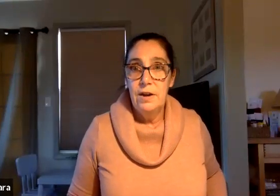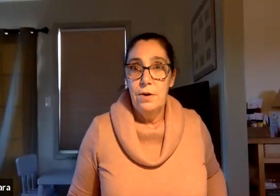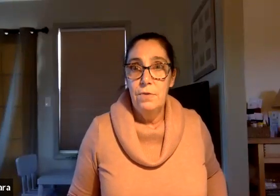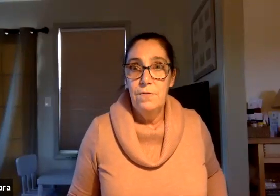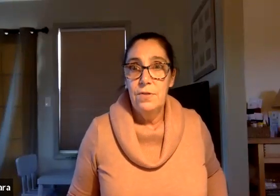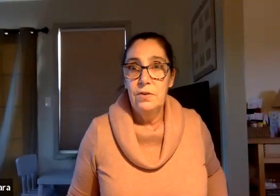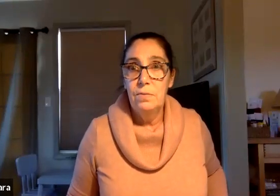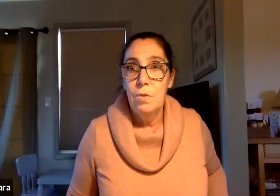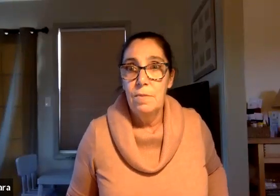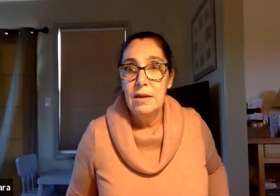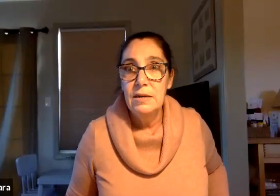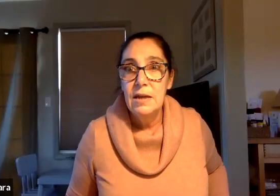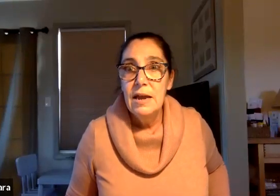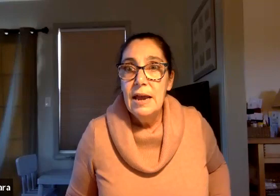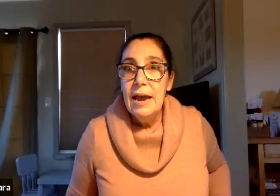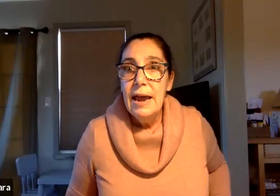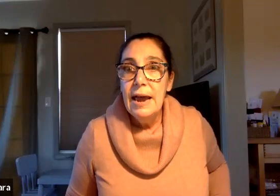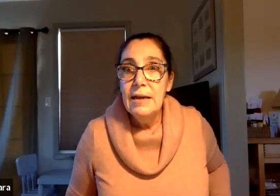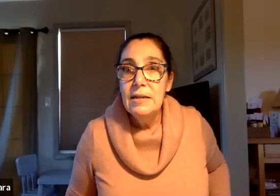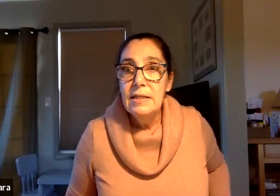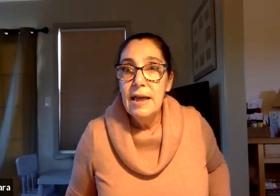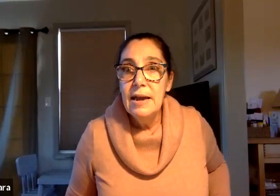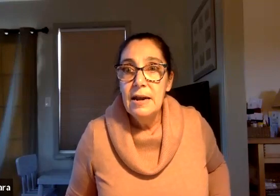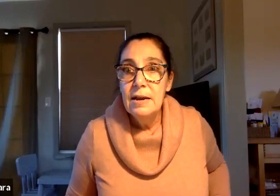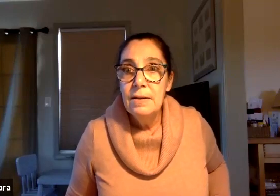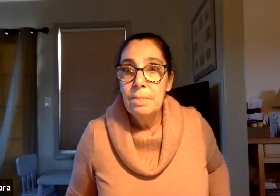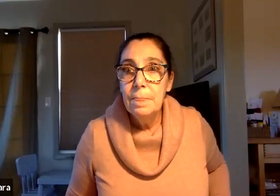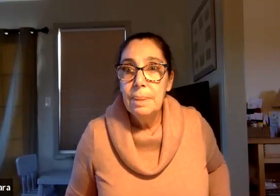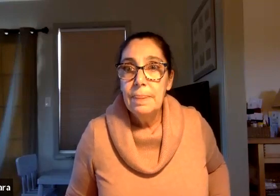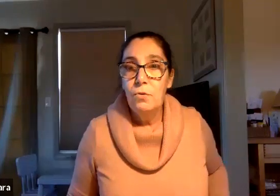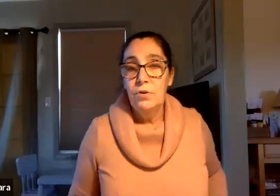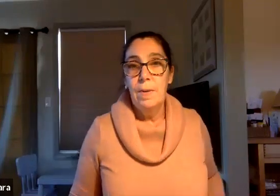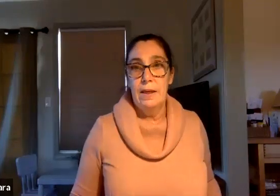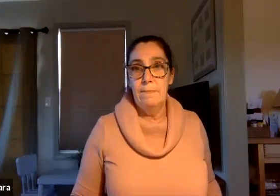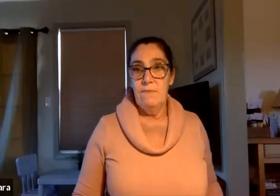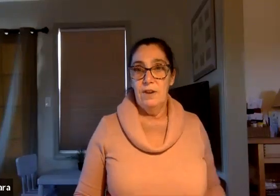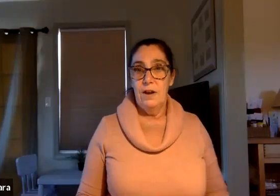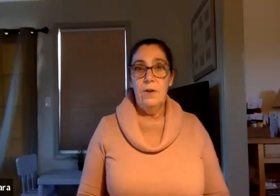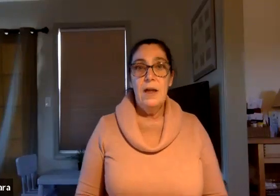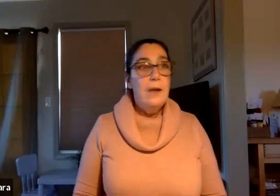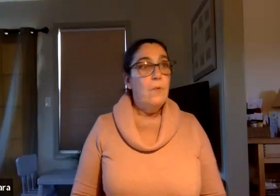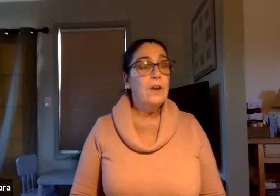video for this moment, and then, or spotlight my video. We're going to